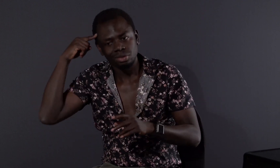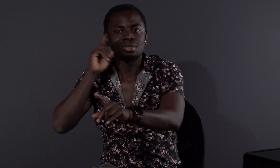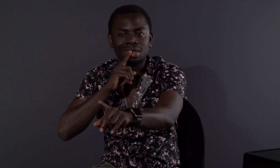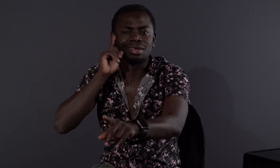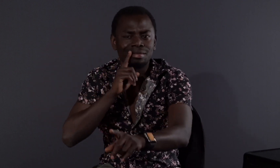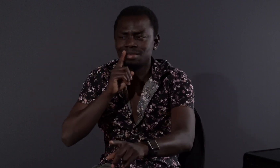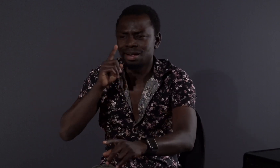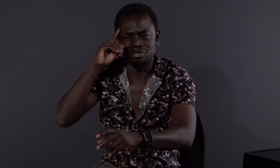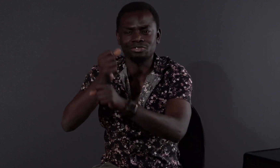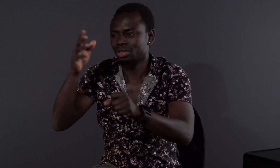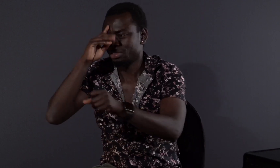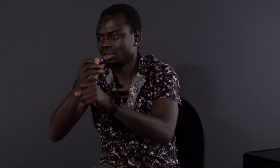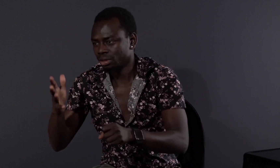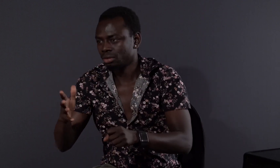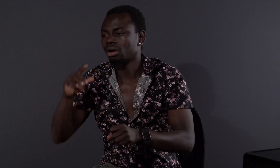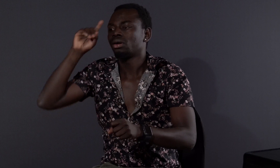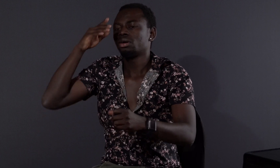it. Finally, they figured it out.